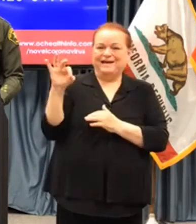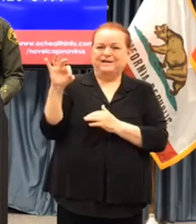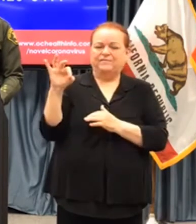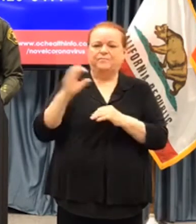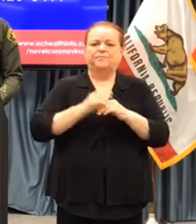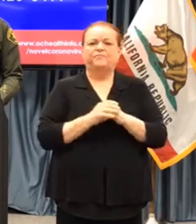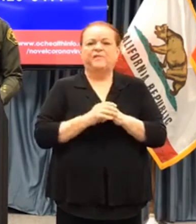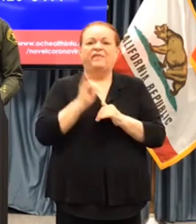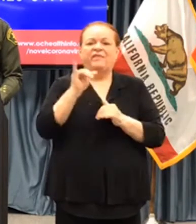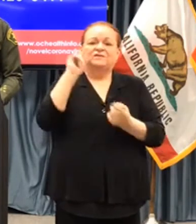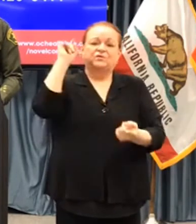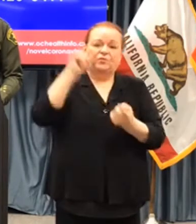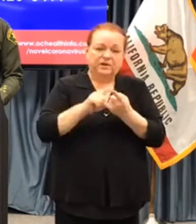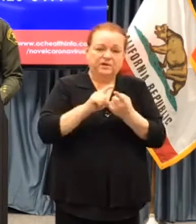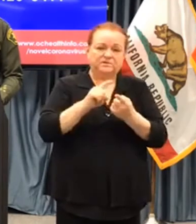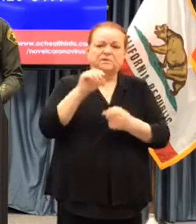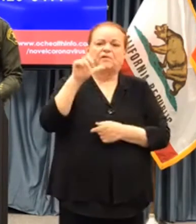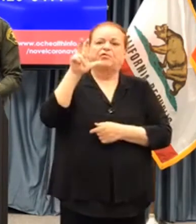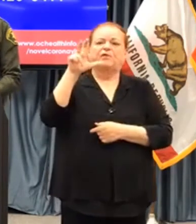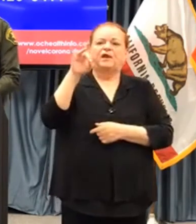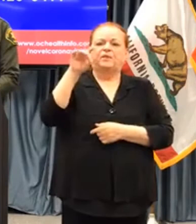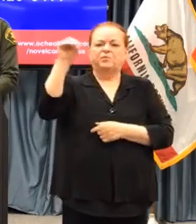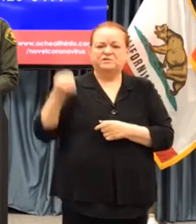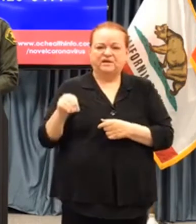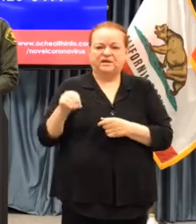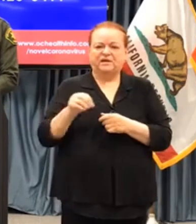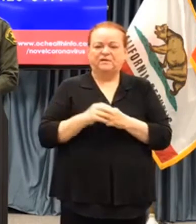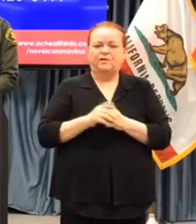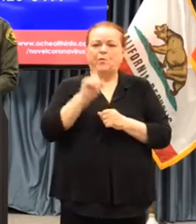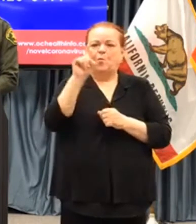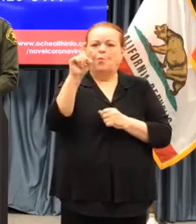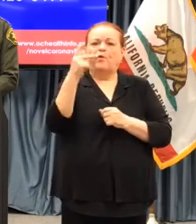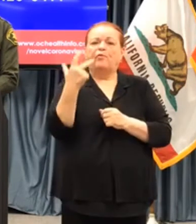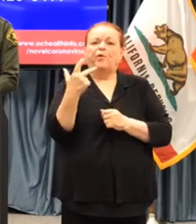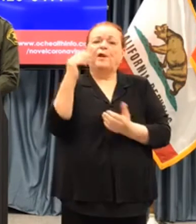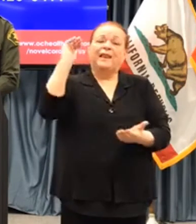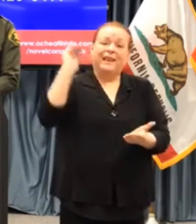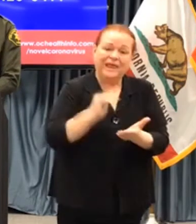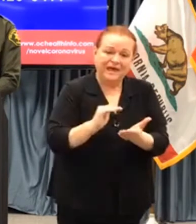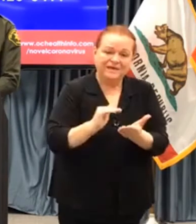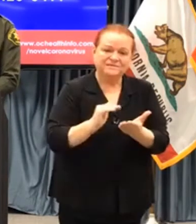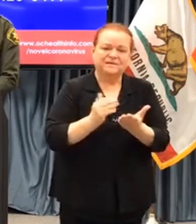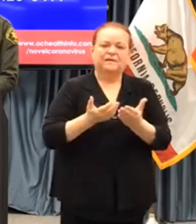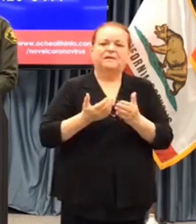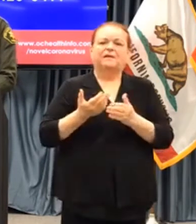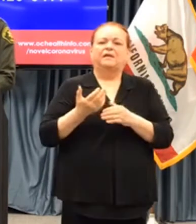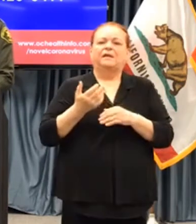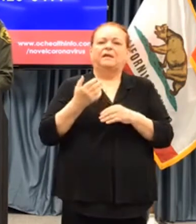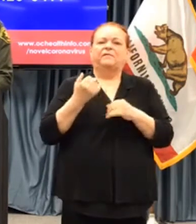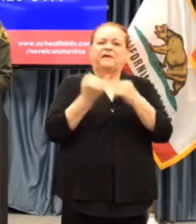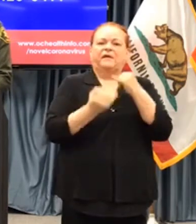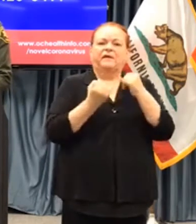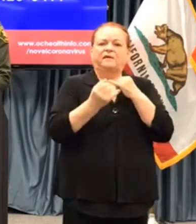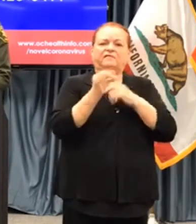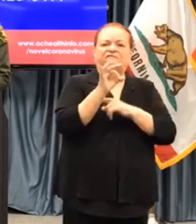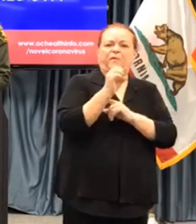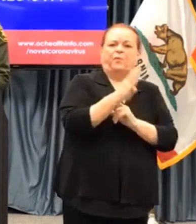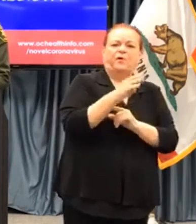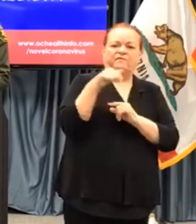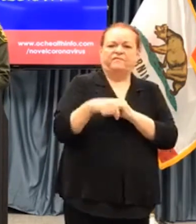representing a decrease of 38%. That is 1/3 less than it was at the end of February. of this